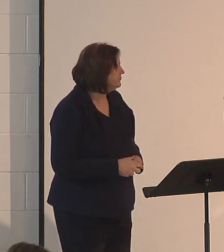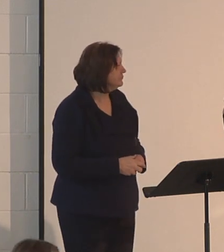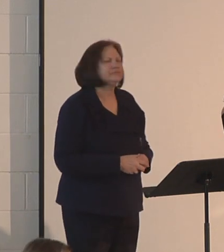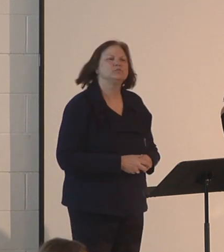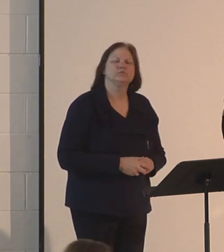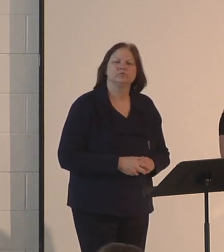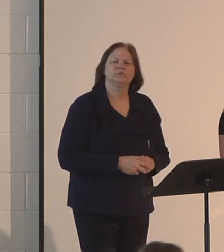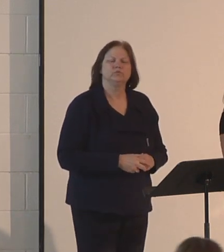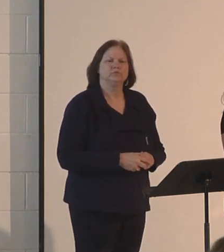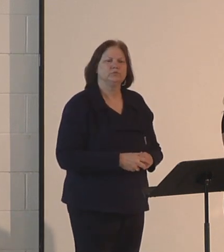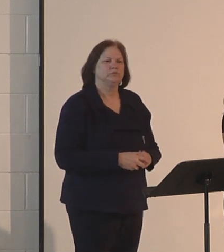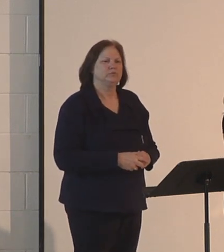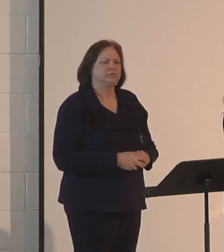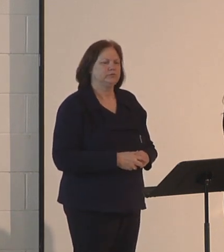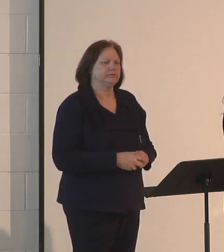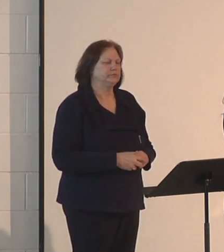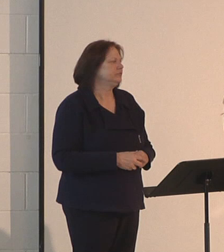All right.